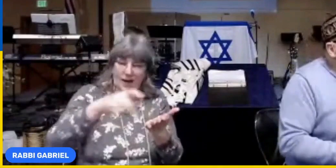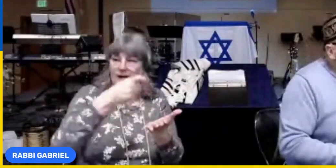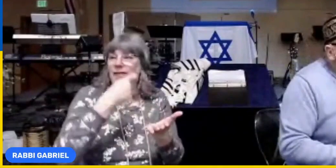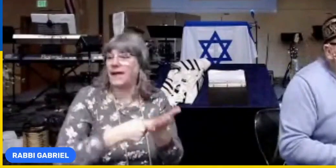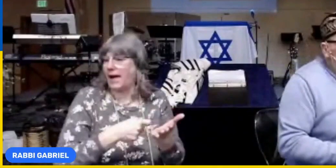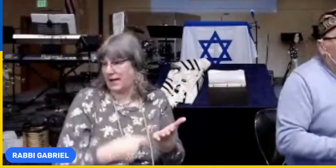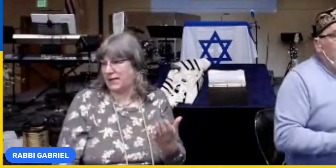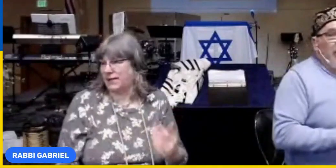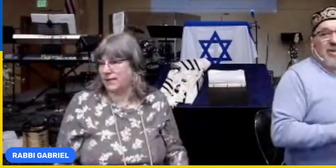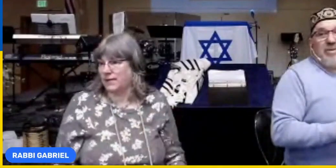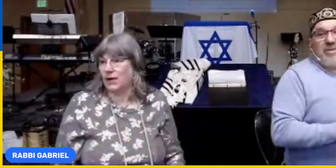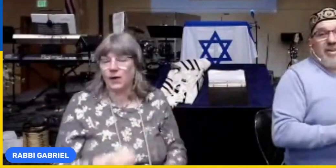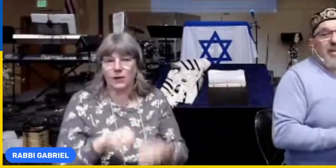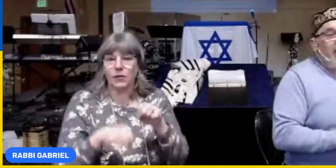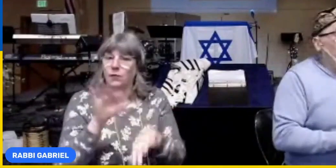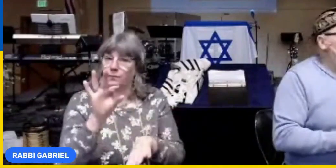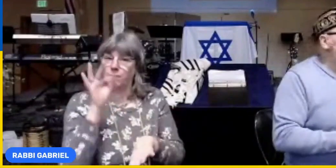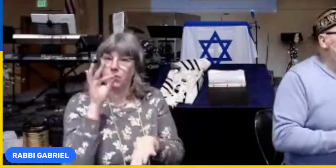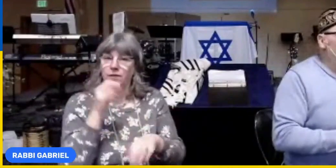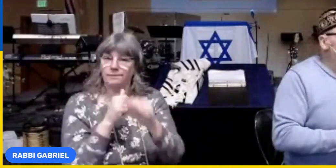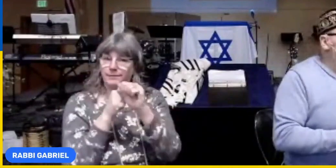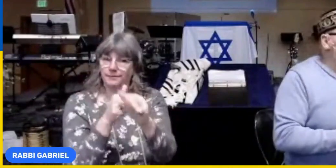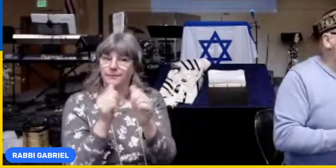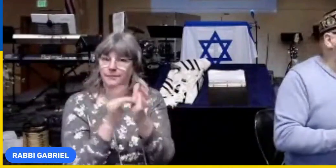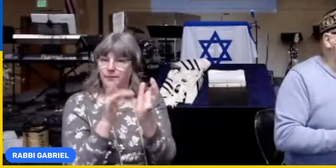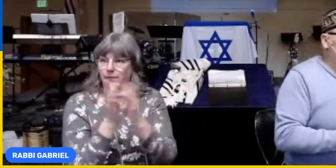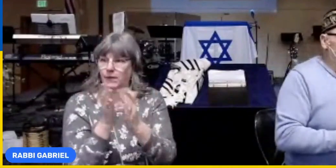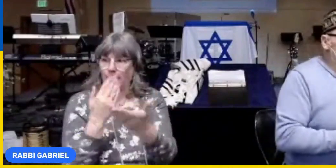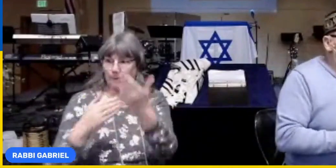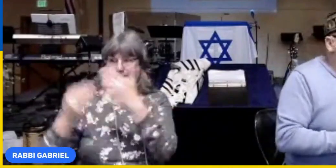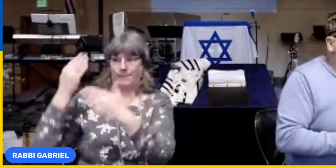eating kosher, going to synagogue, reading